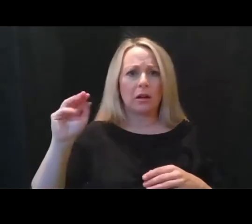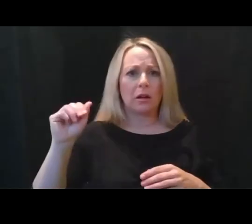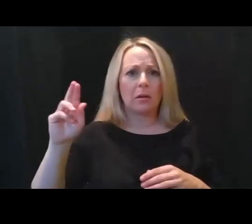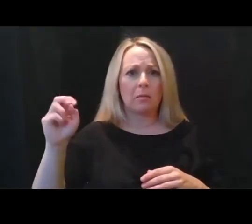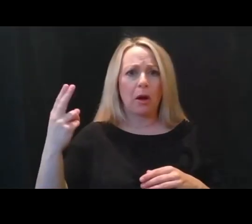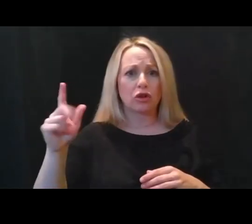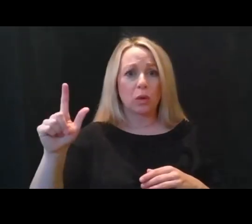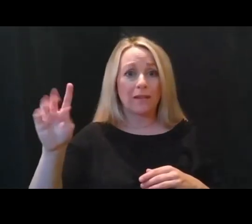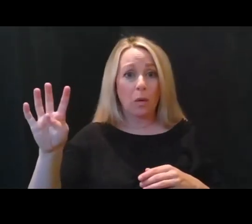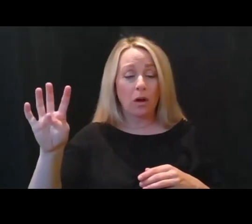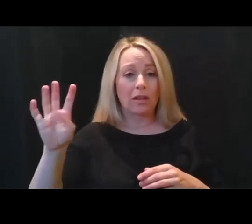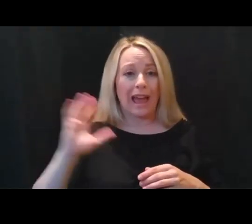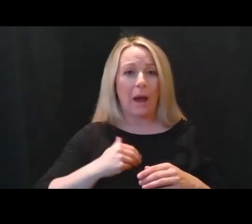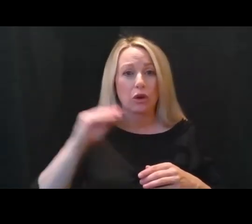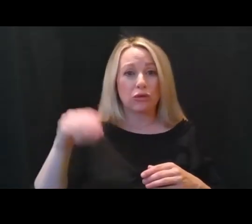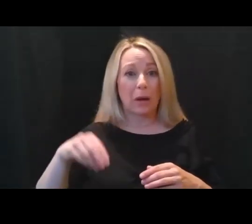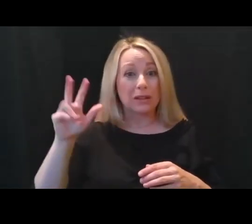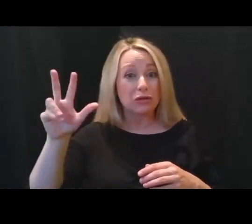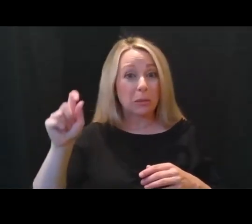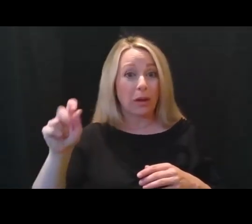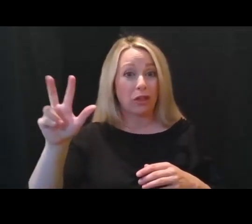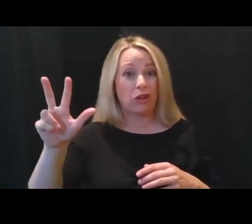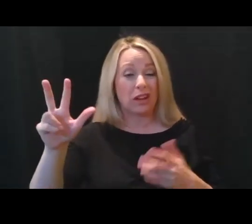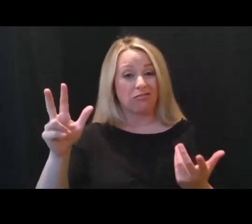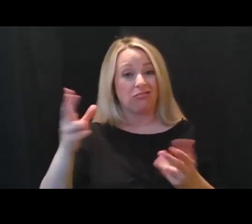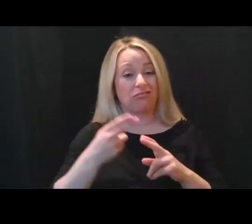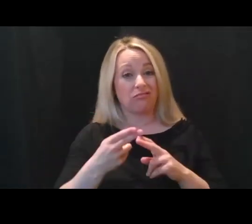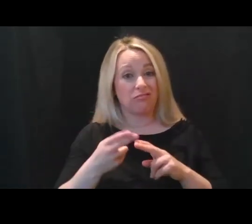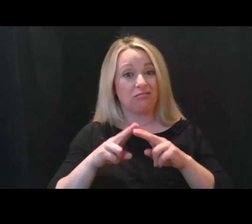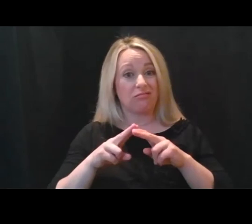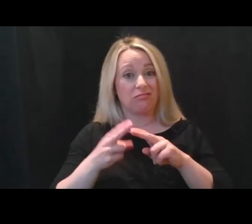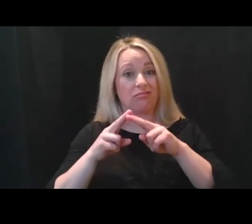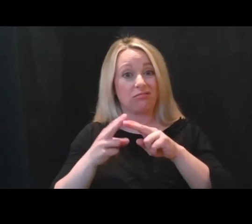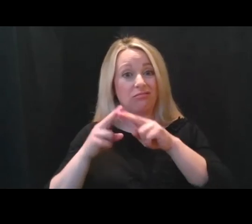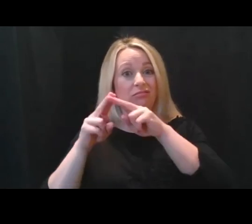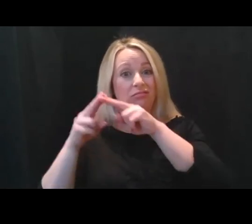was 3.3, and it has gradually continued to go up.